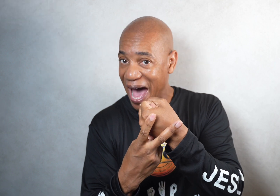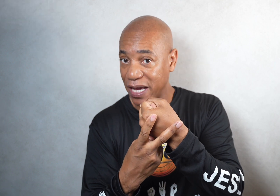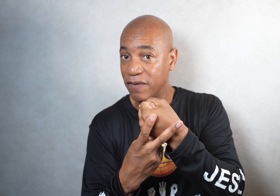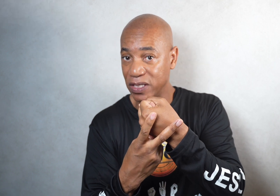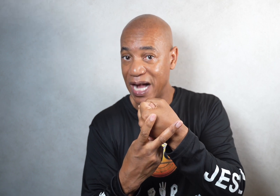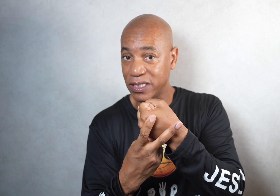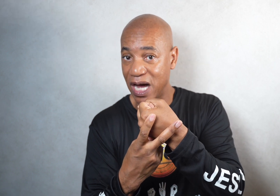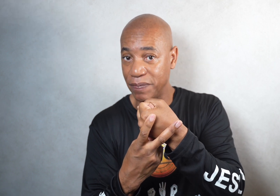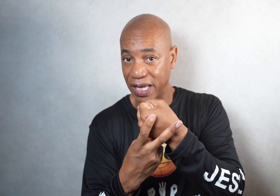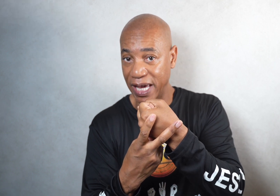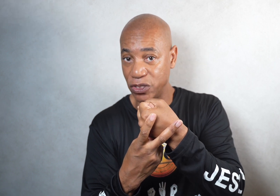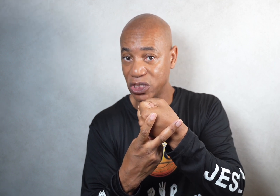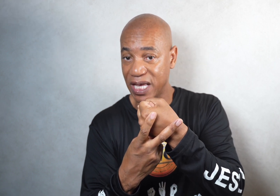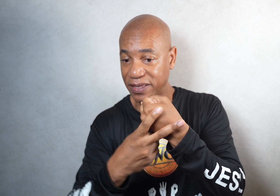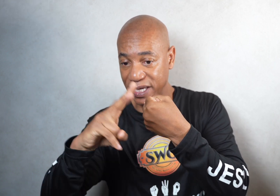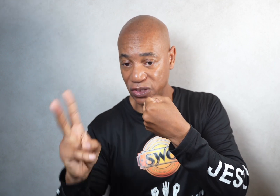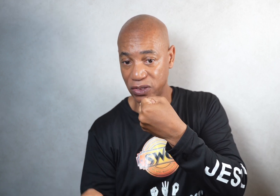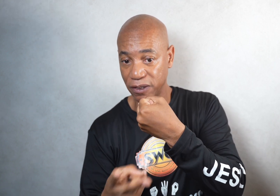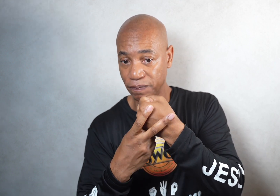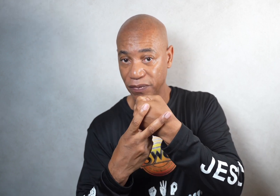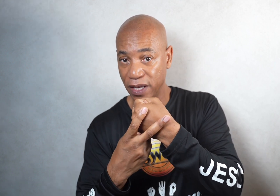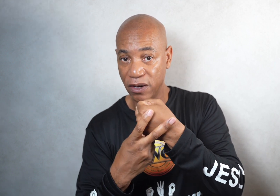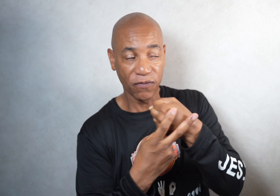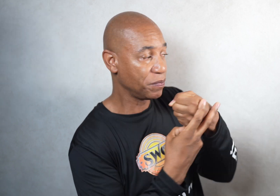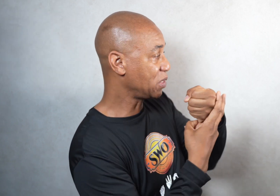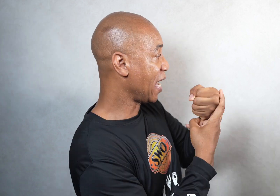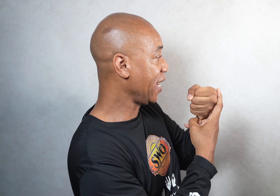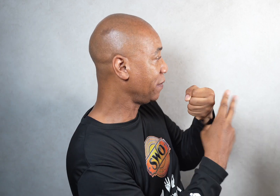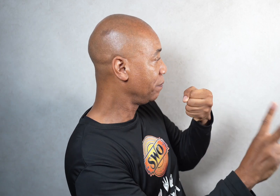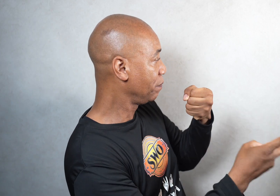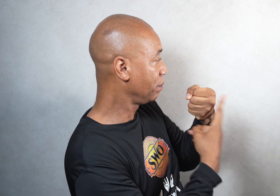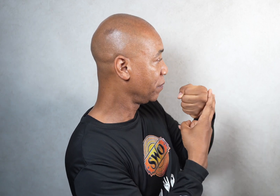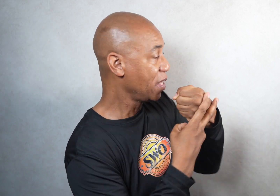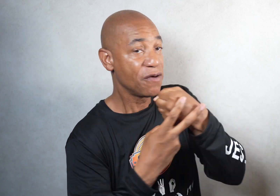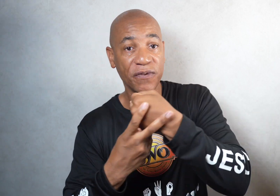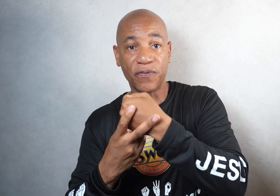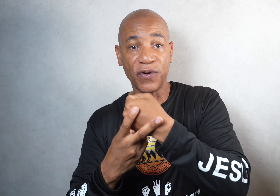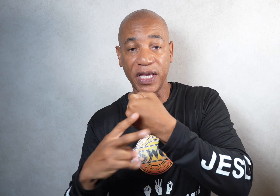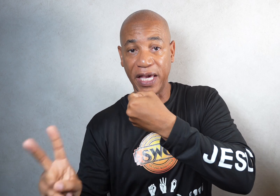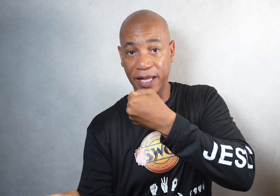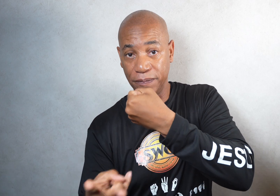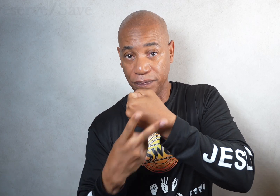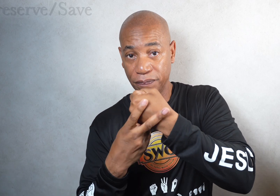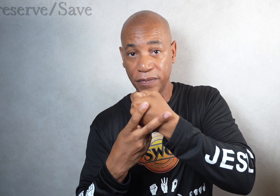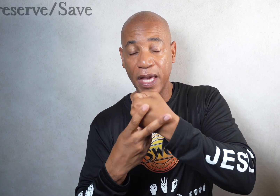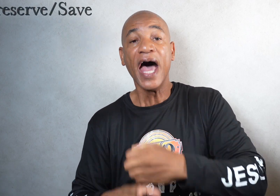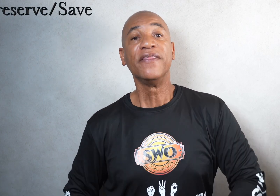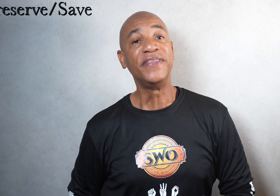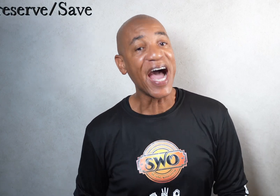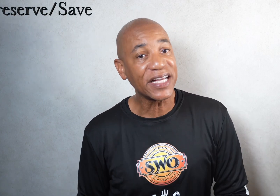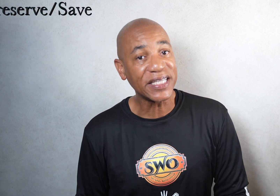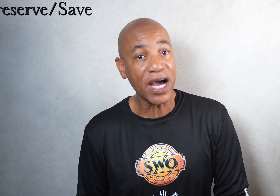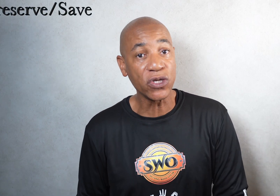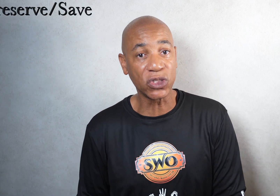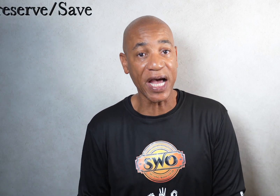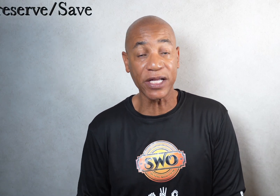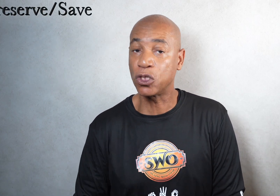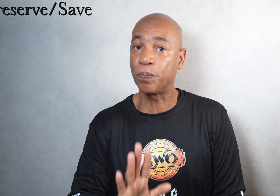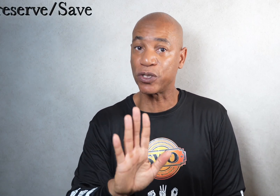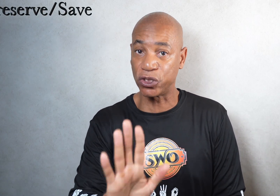of the non-dominant hand just like this. From the side, from the front again. That is how you sign to